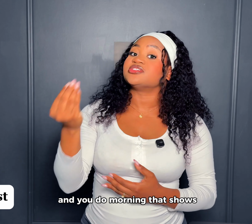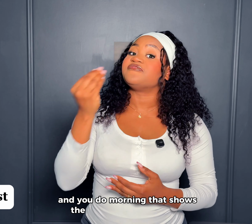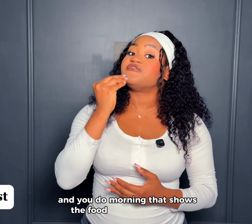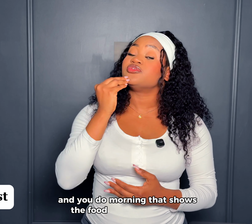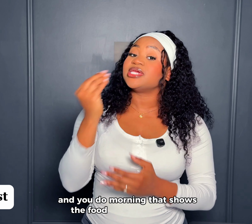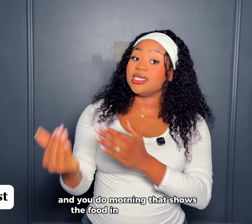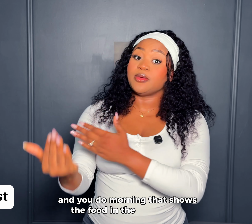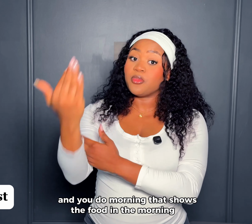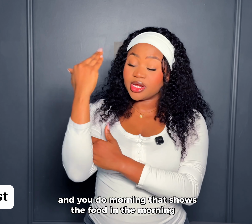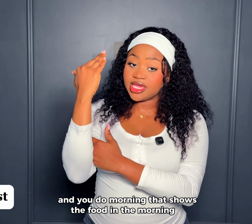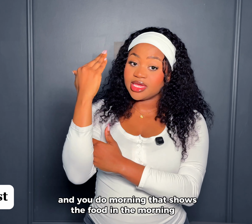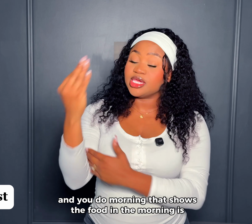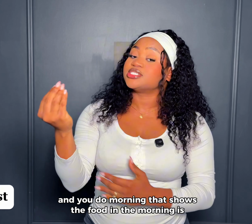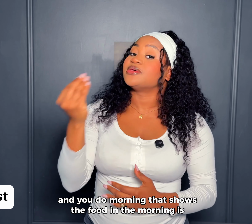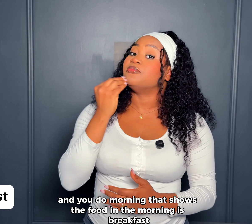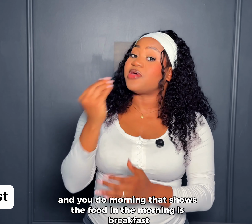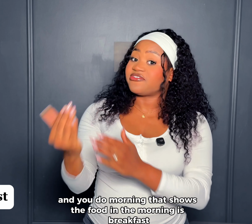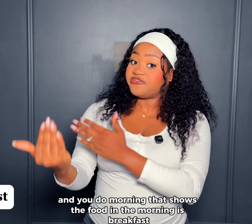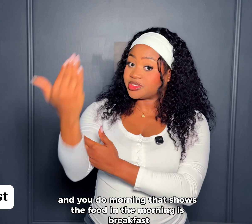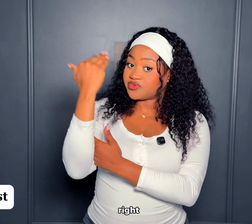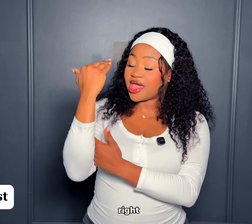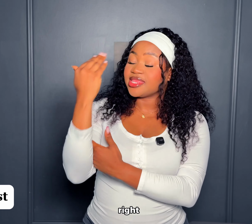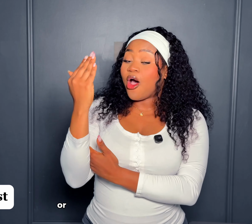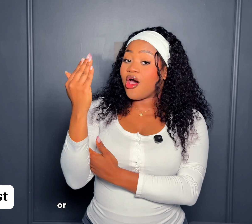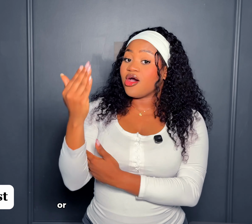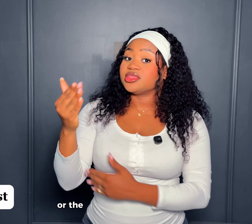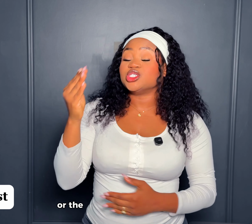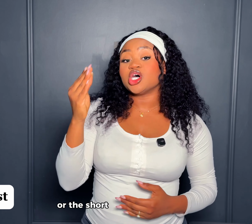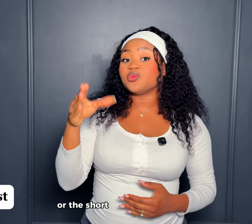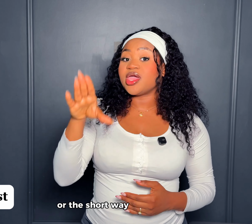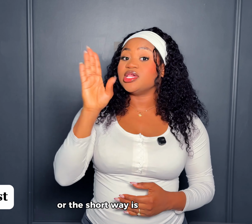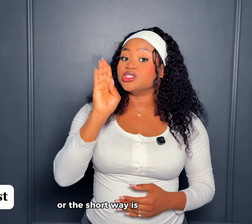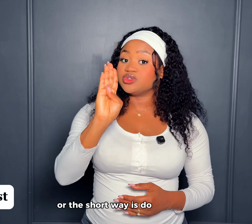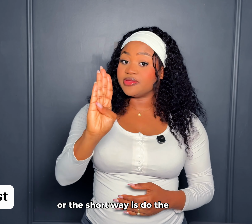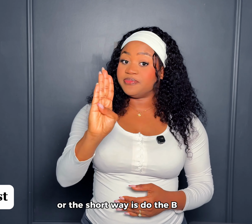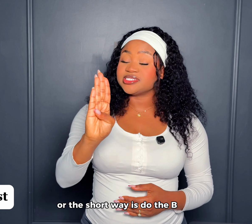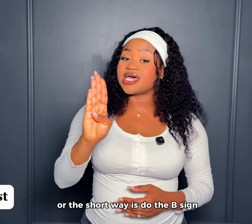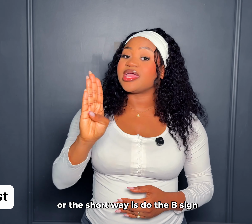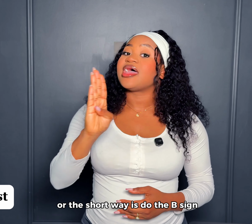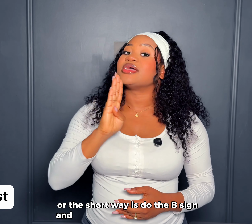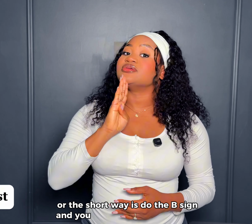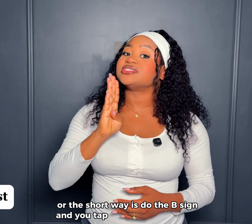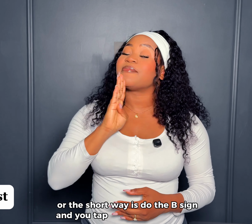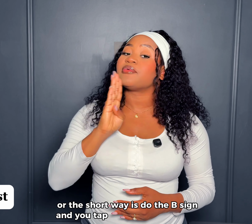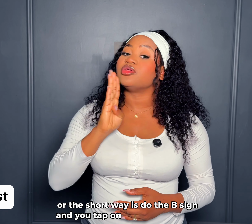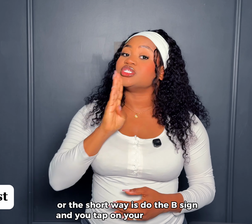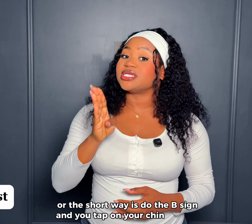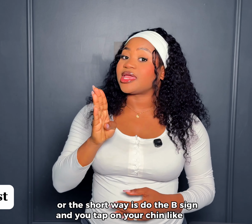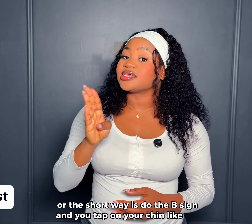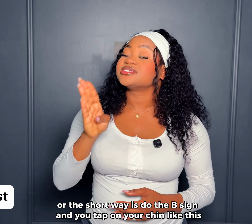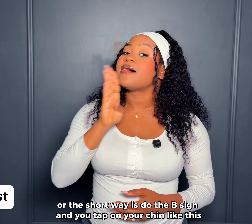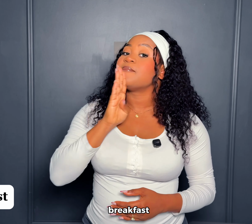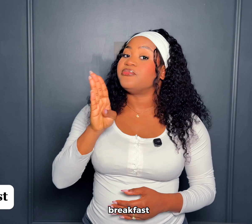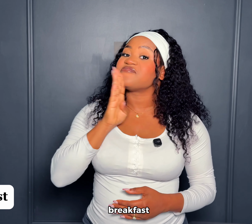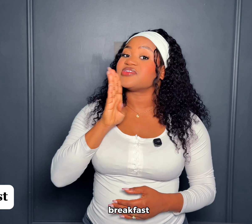the food in the morning is breakfast, right? Or the short way is do the B sign and you tap on your chin like this.